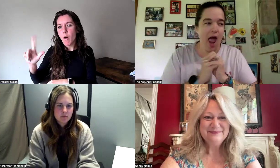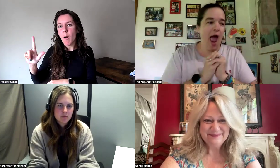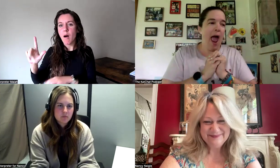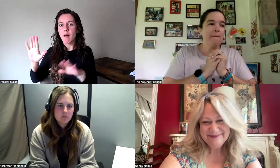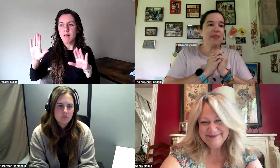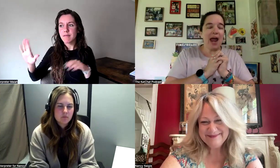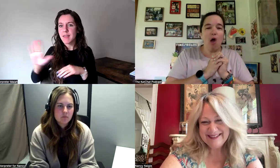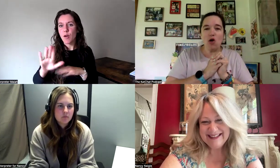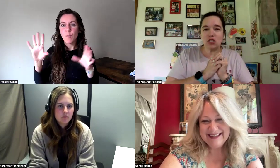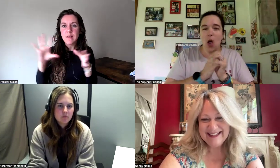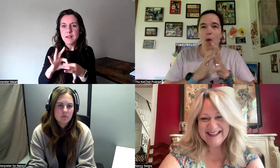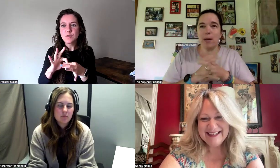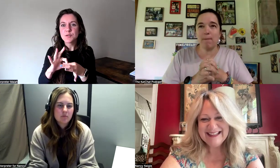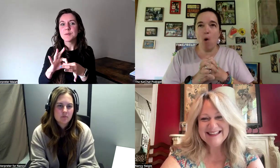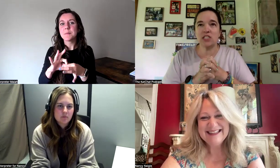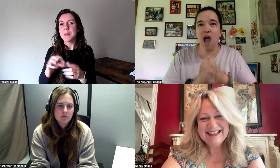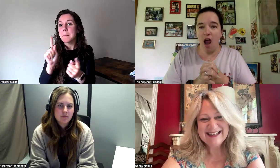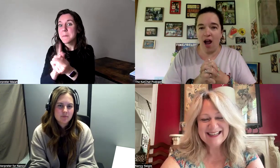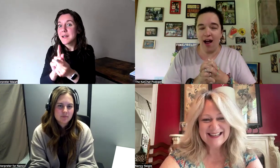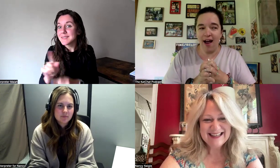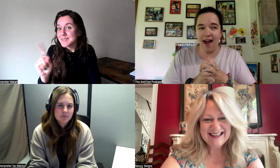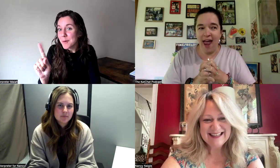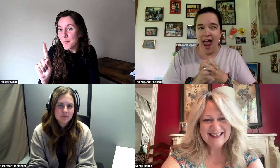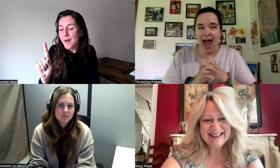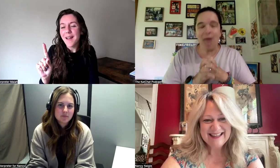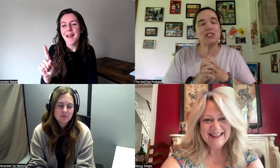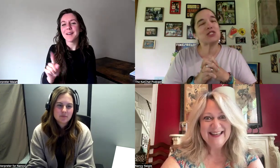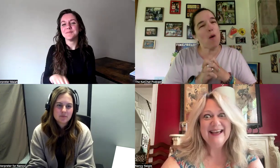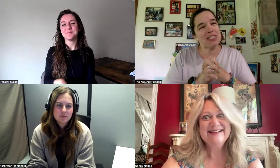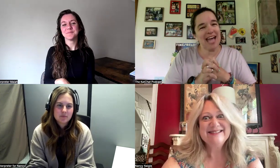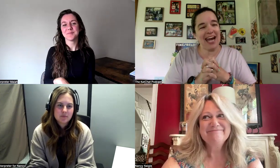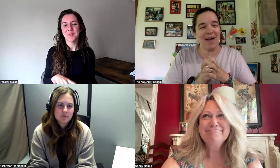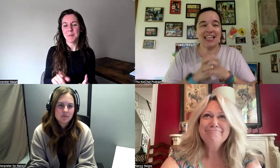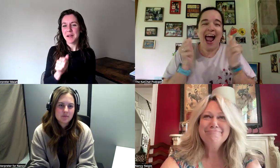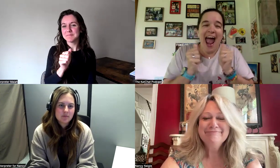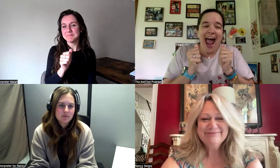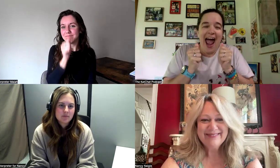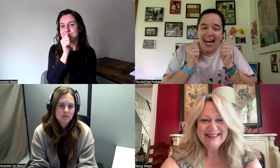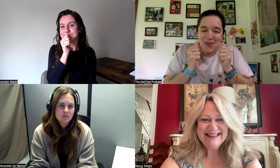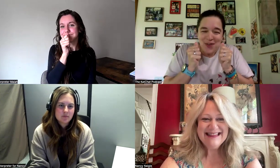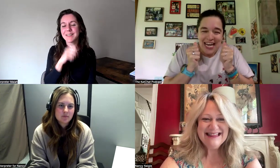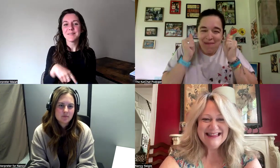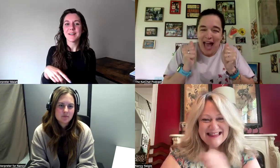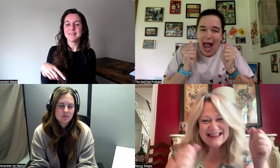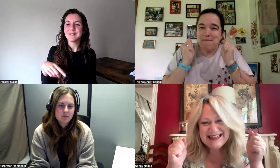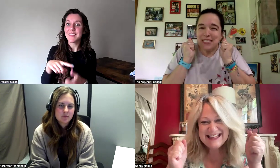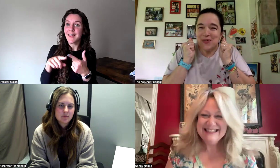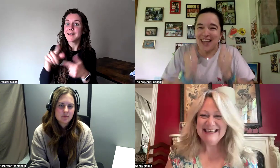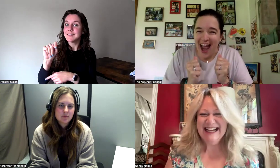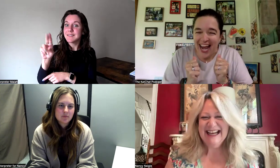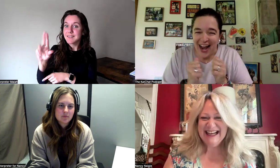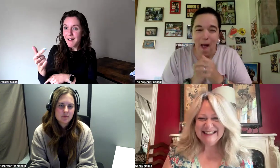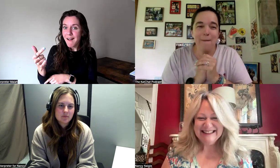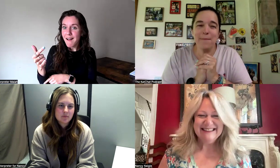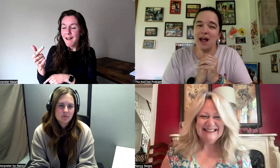spoilers, but then also pinpoint tongue. I was done Yes. with saying that I can read what happened